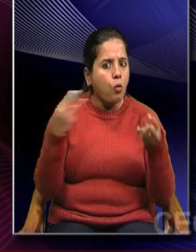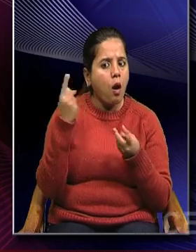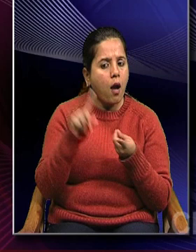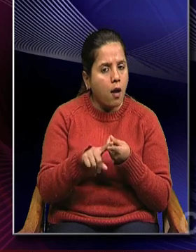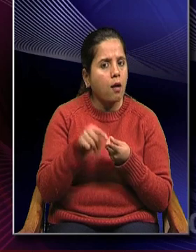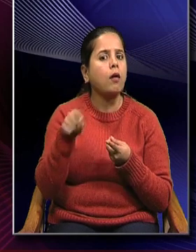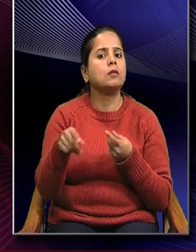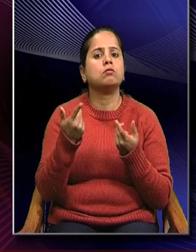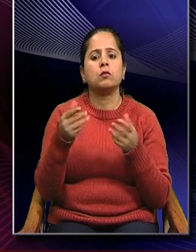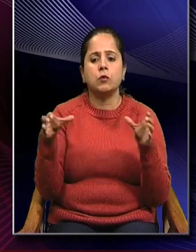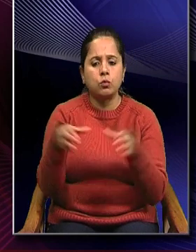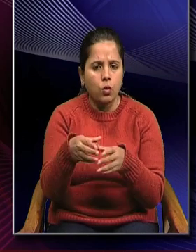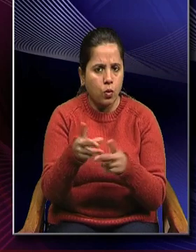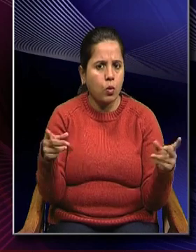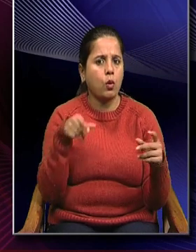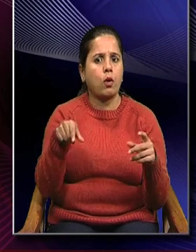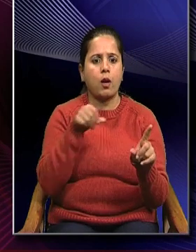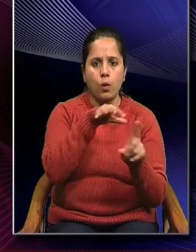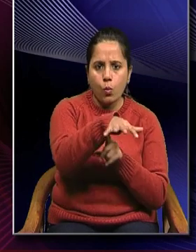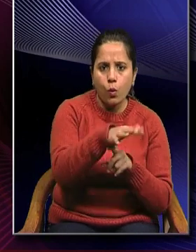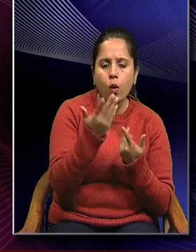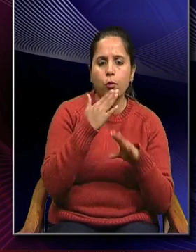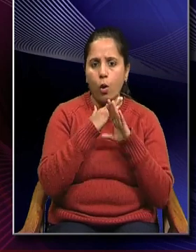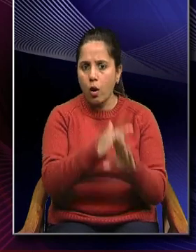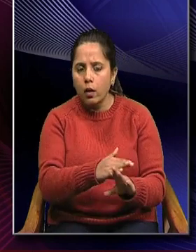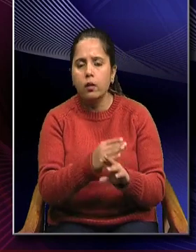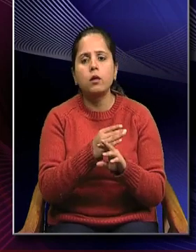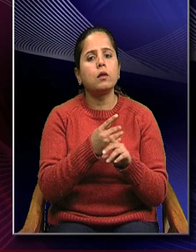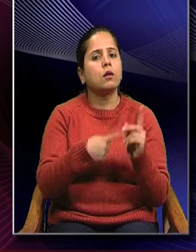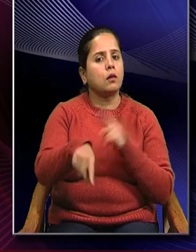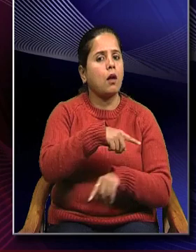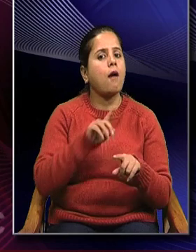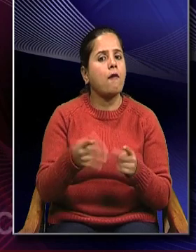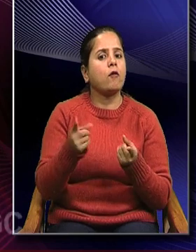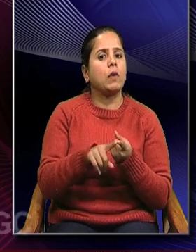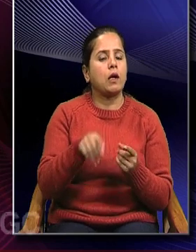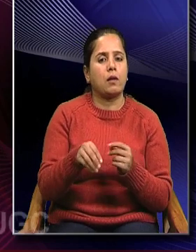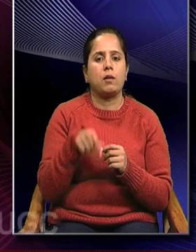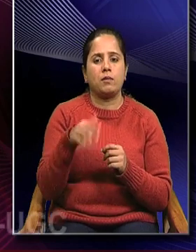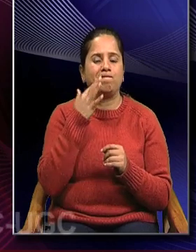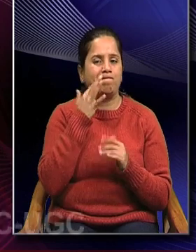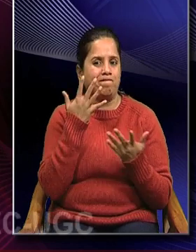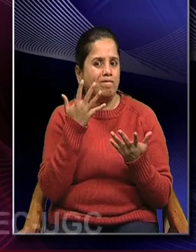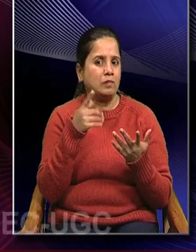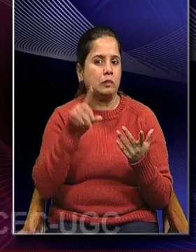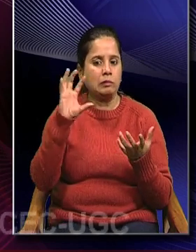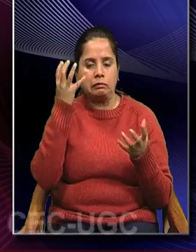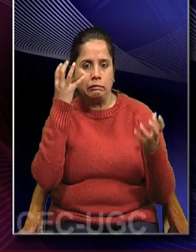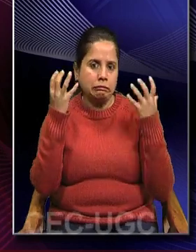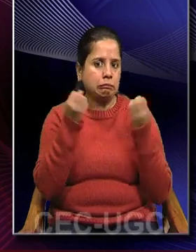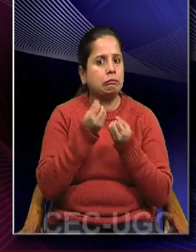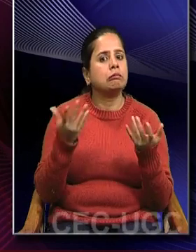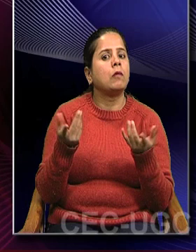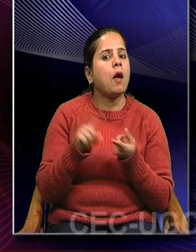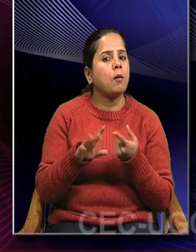colonies, semi-colonies, spheres of influence, protectorates, it also created a bitter situation among many of